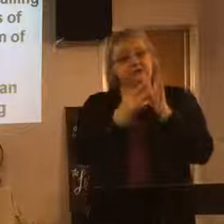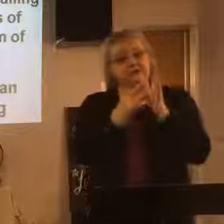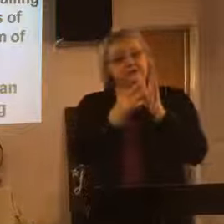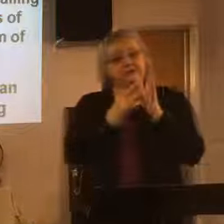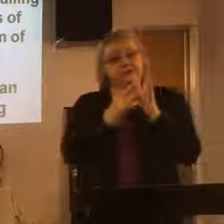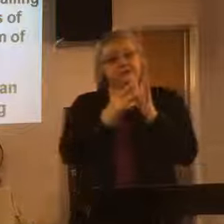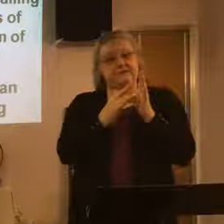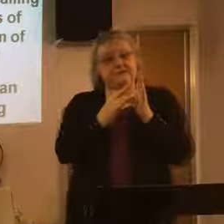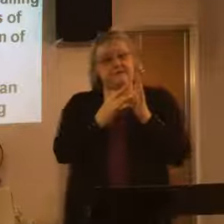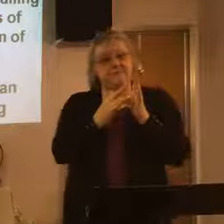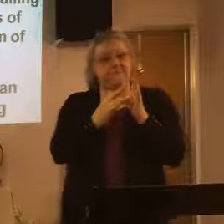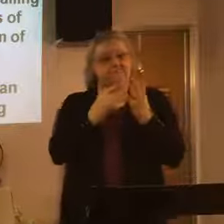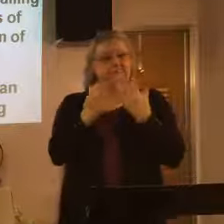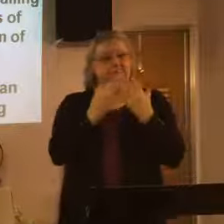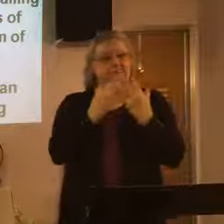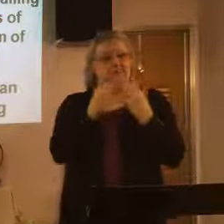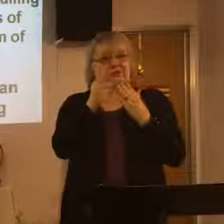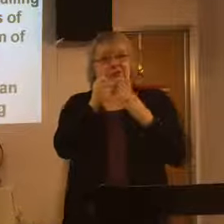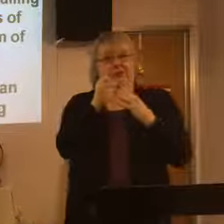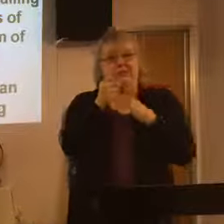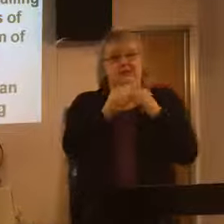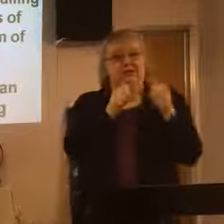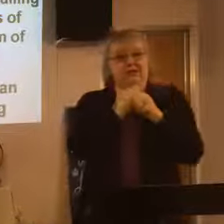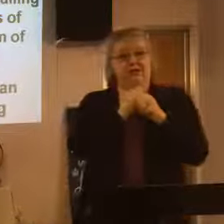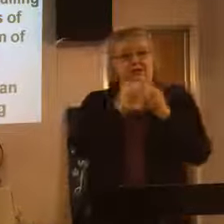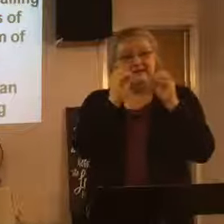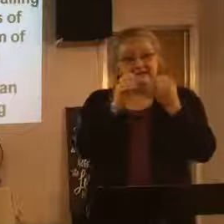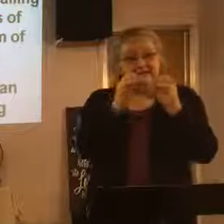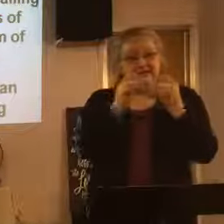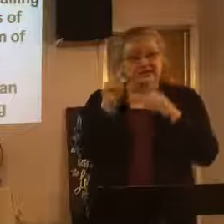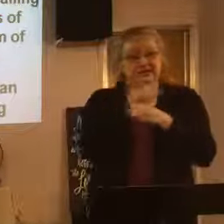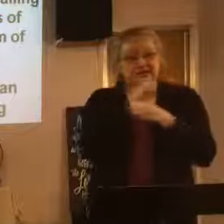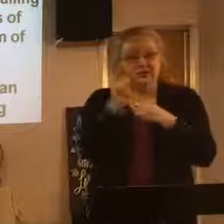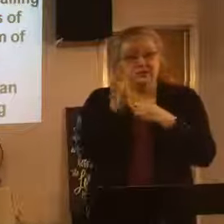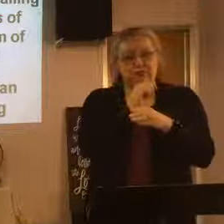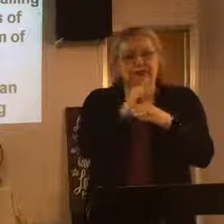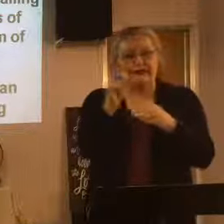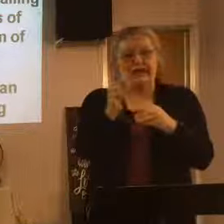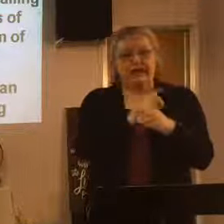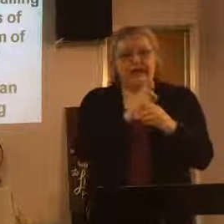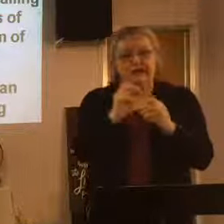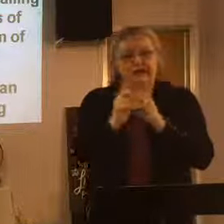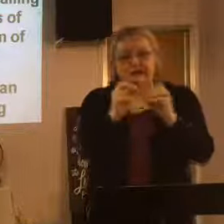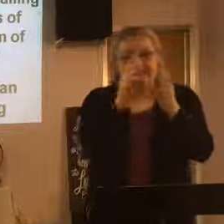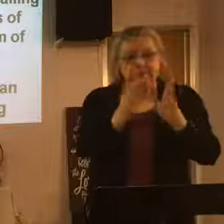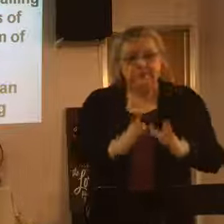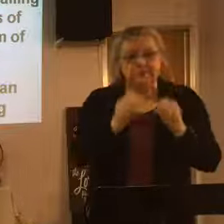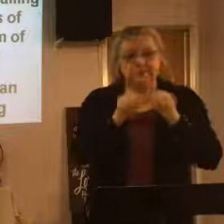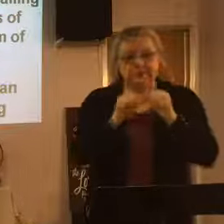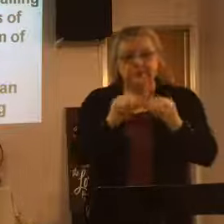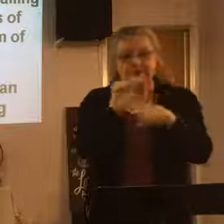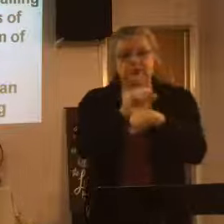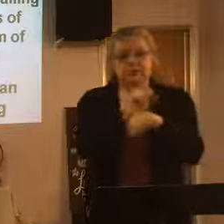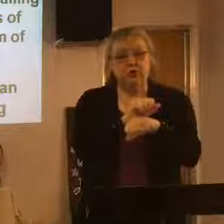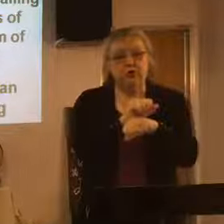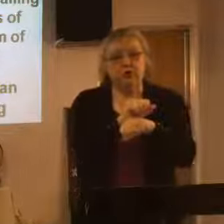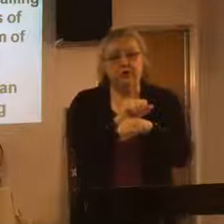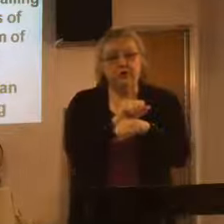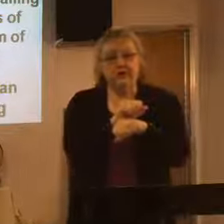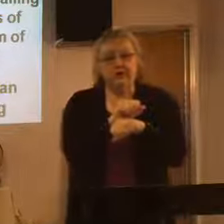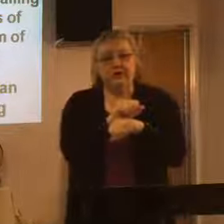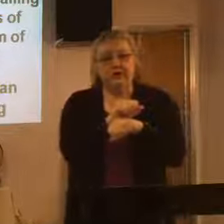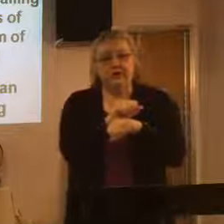spent probably at least 3 years teaching, training his disciples to carry on his work. And at this